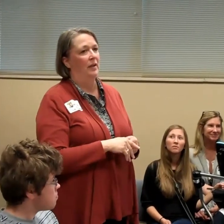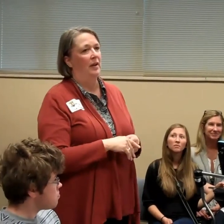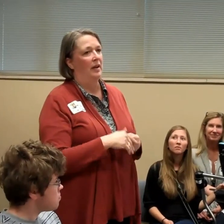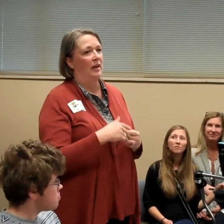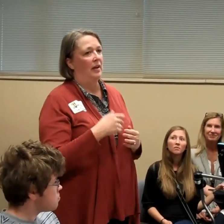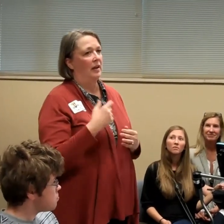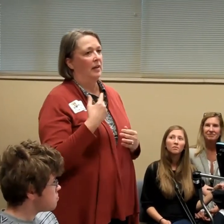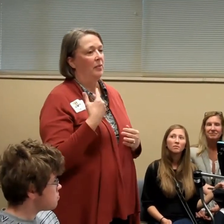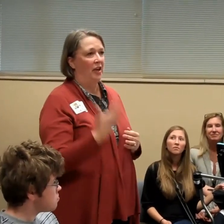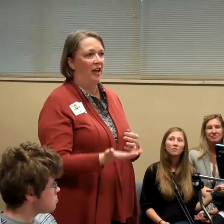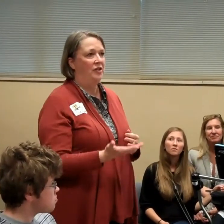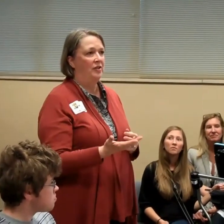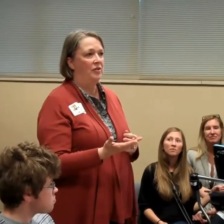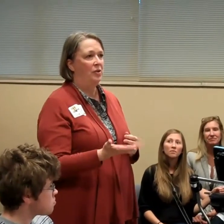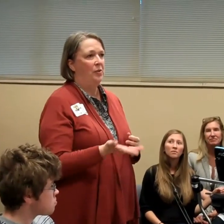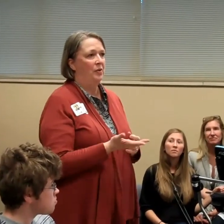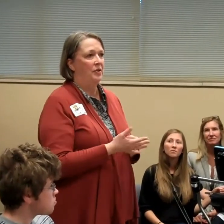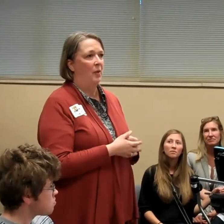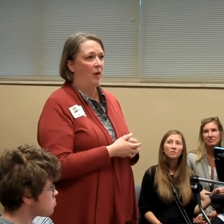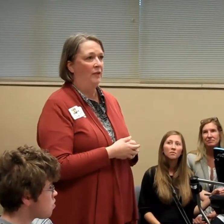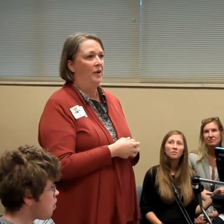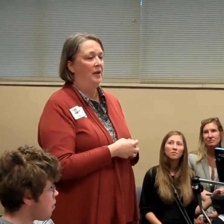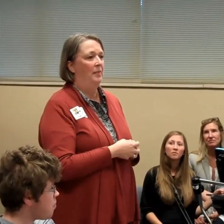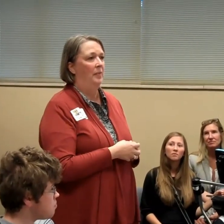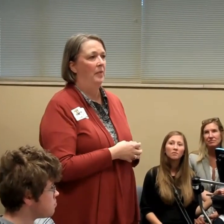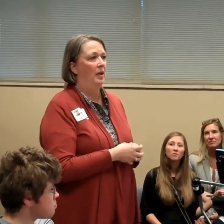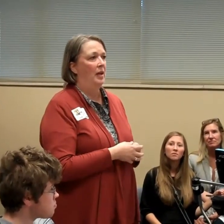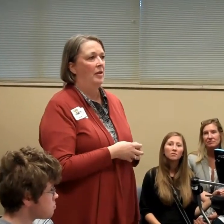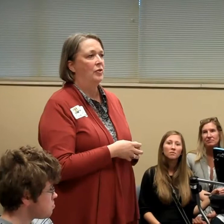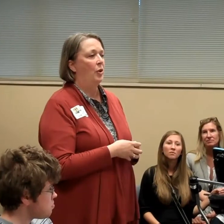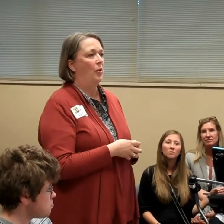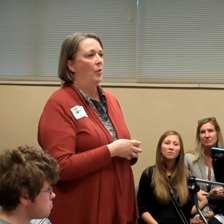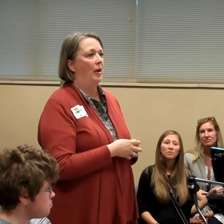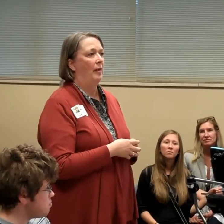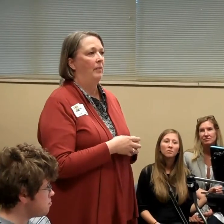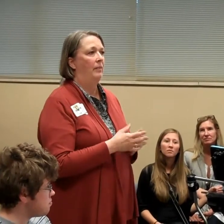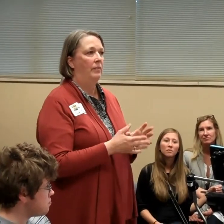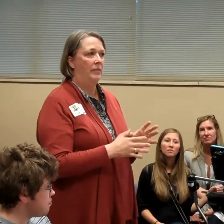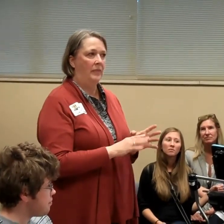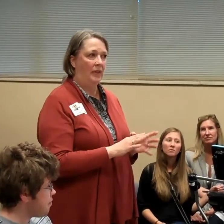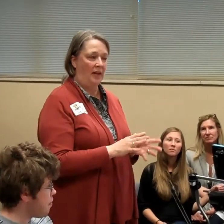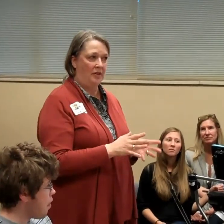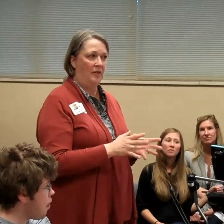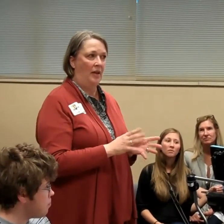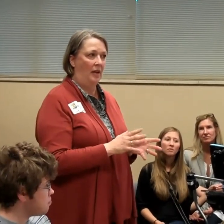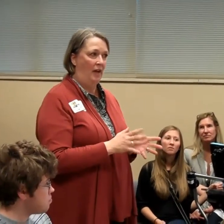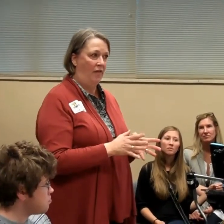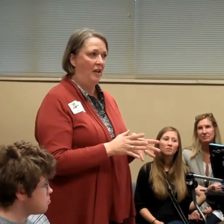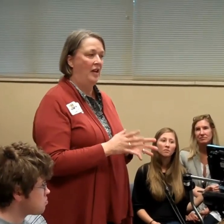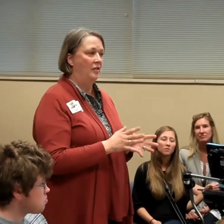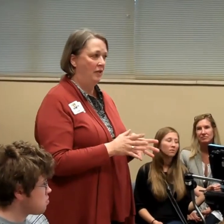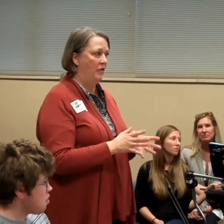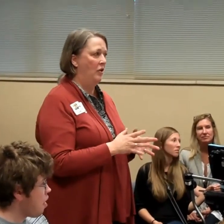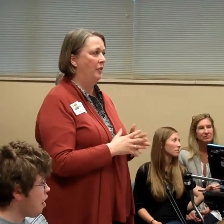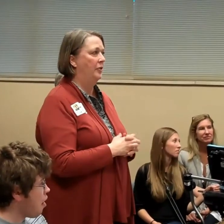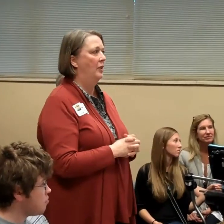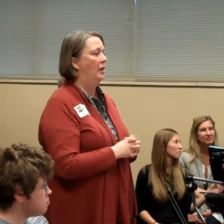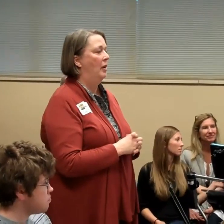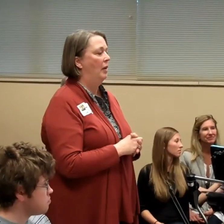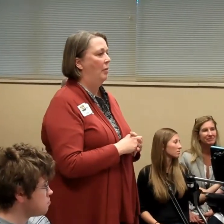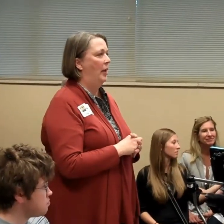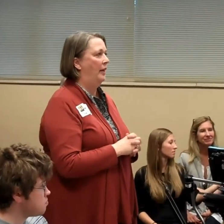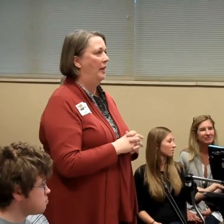have communication tools that work for him, so that's iffy and